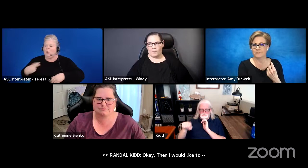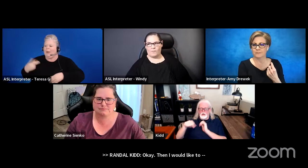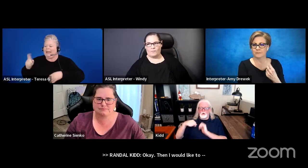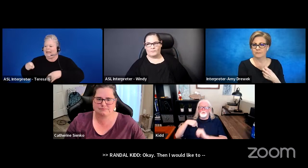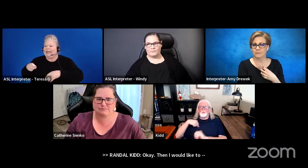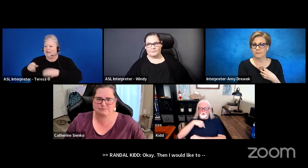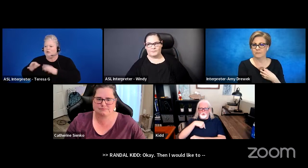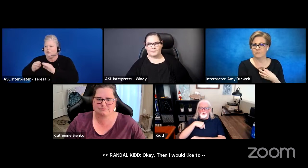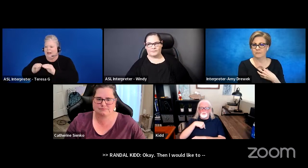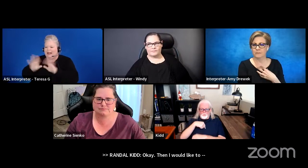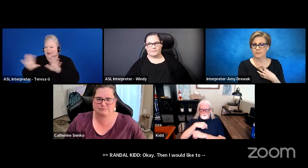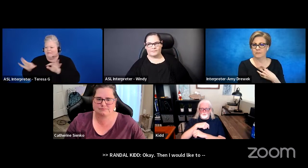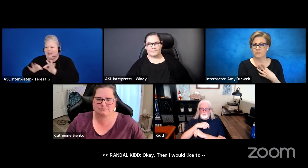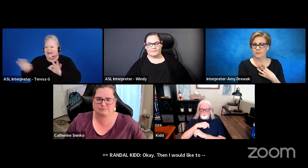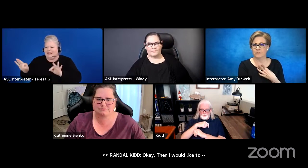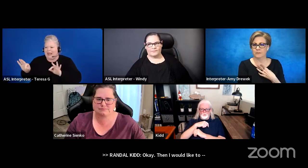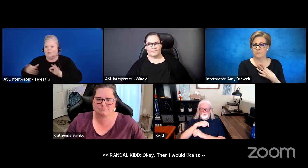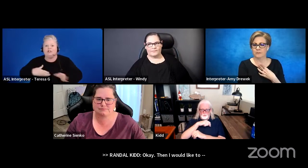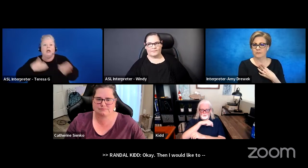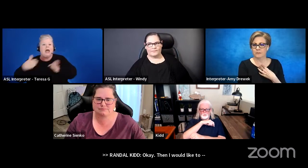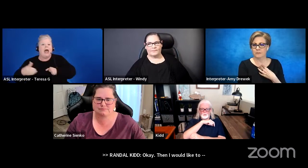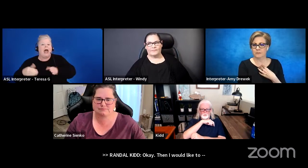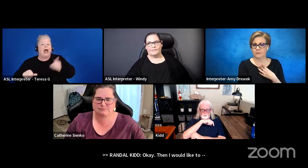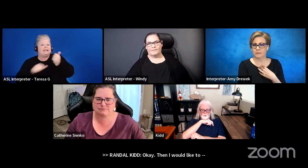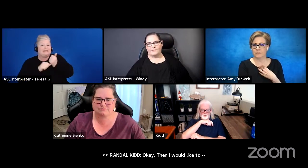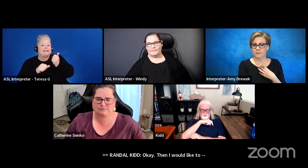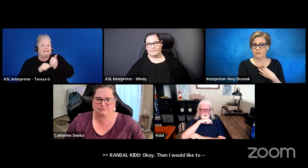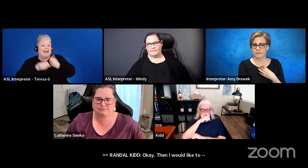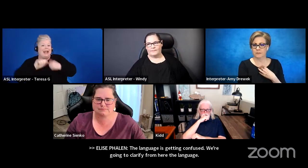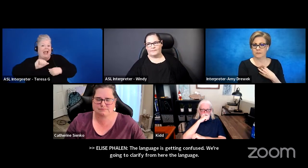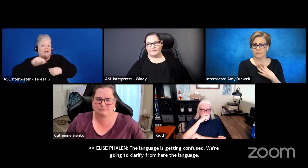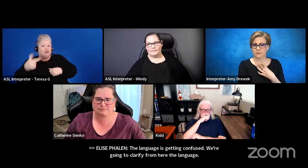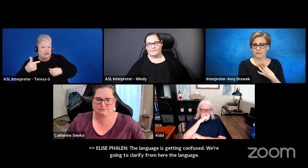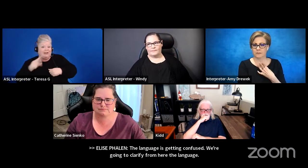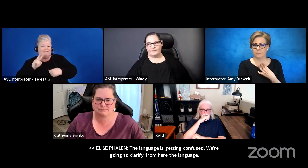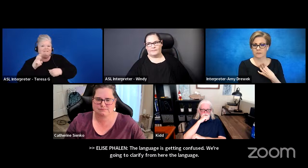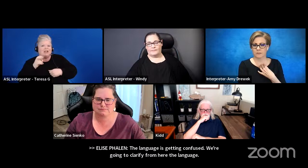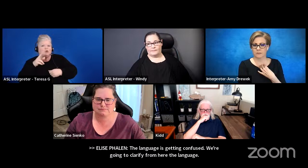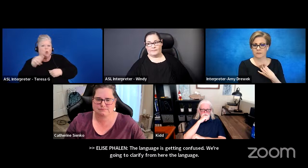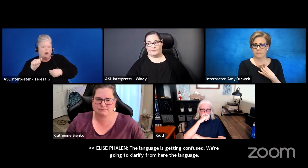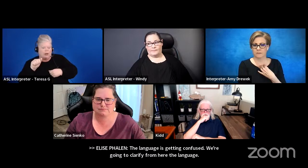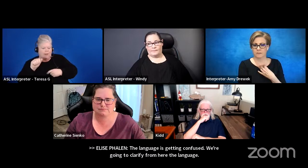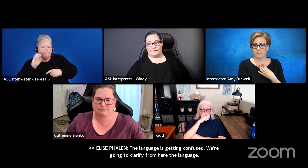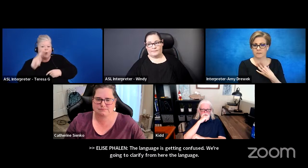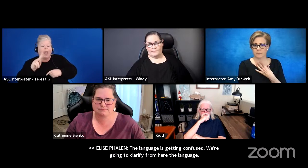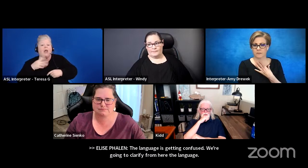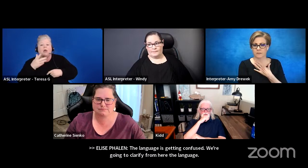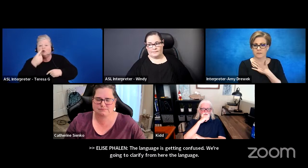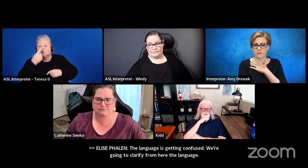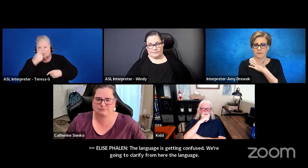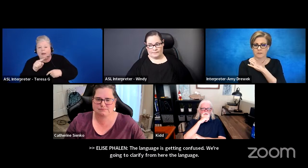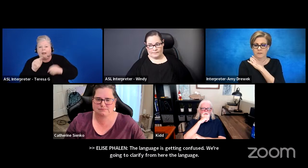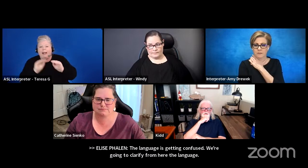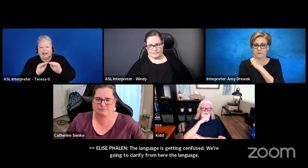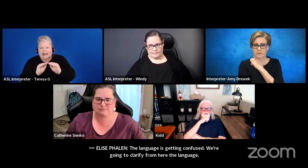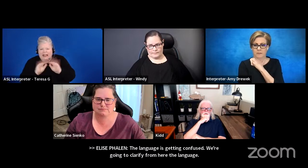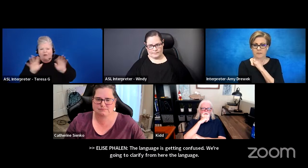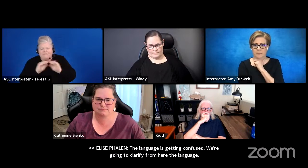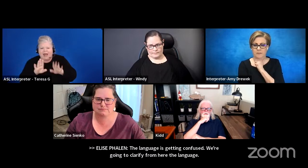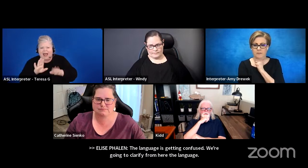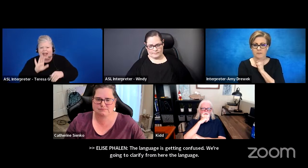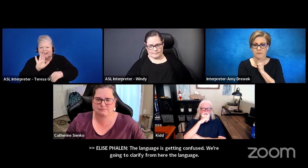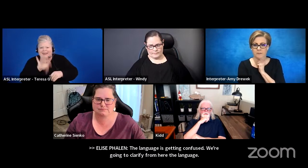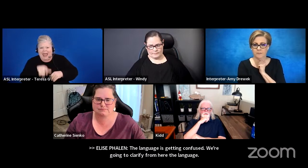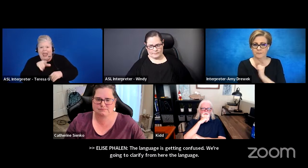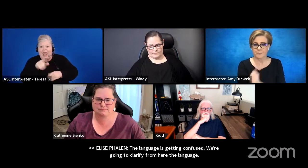the language. Okay, this is Assistant Attorney General Victoria Bergen. Could you clarify for us the motion that you see